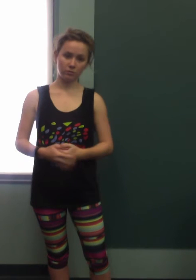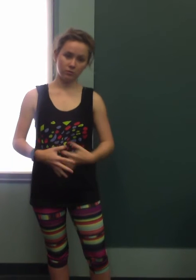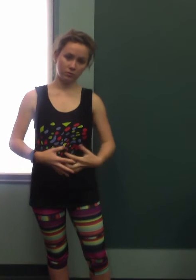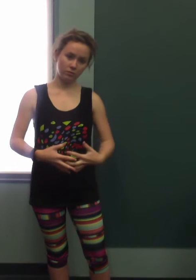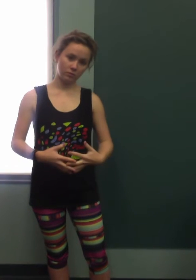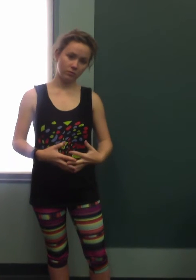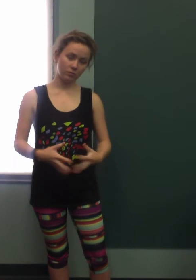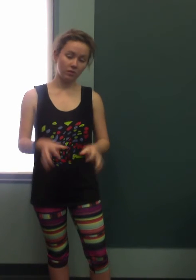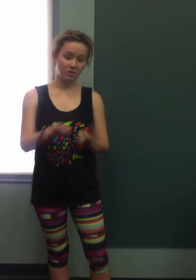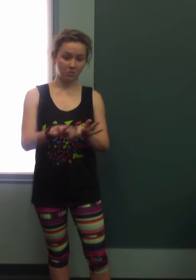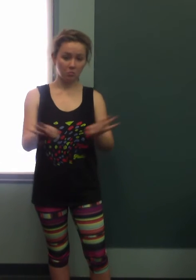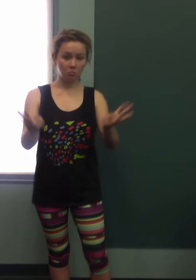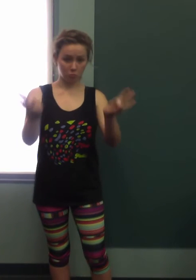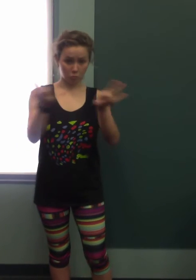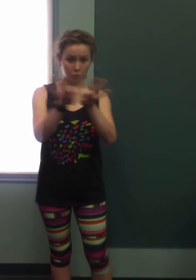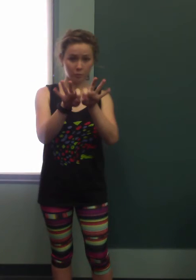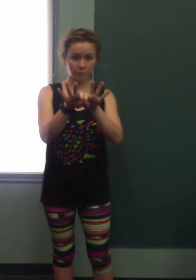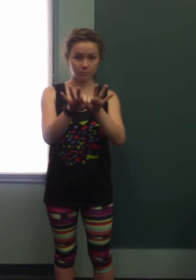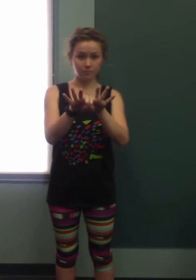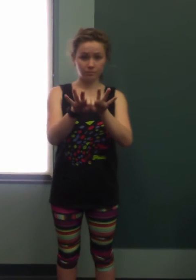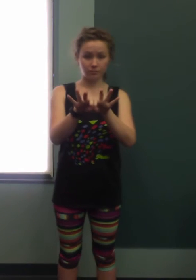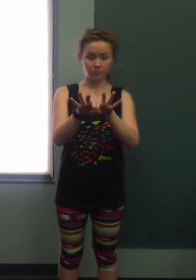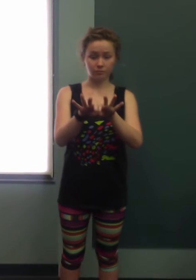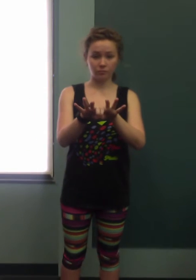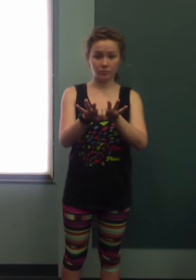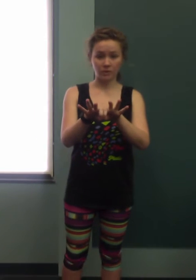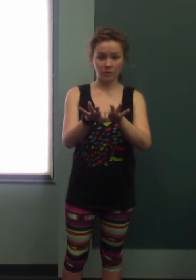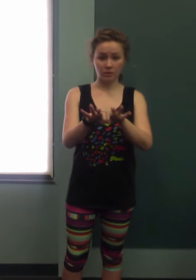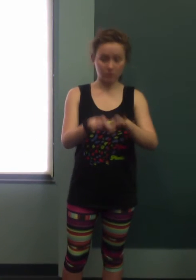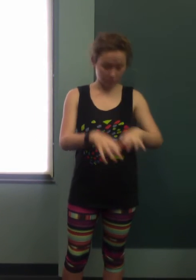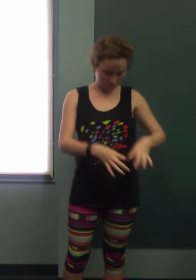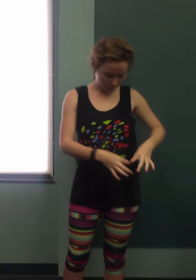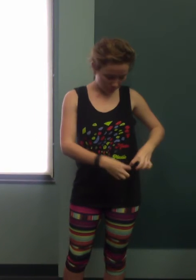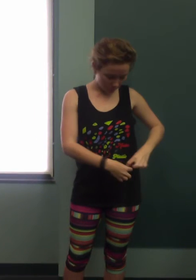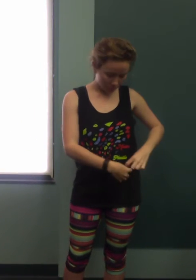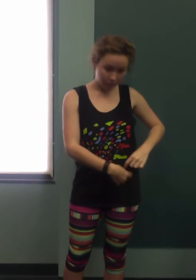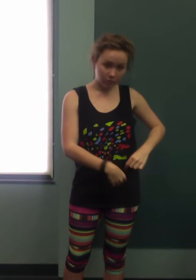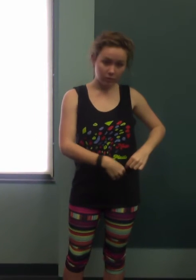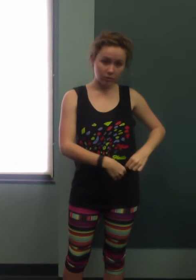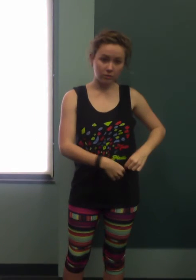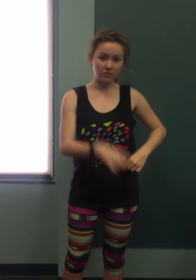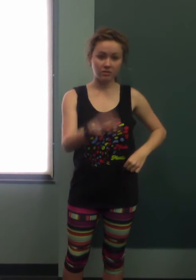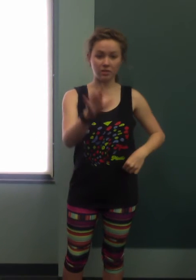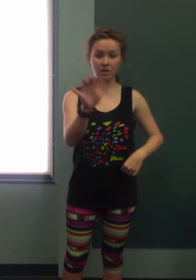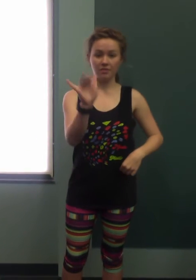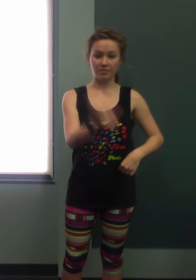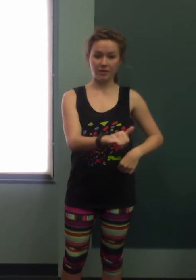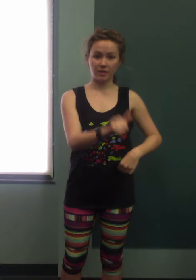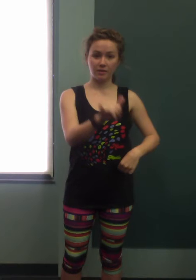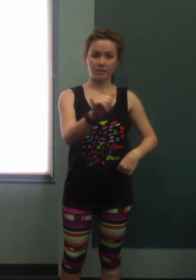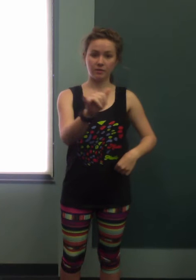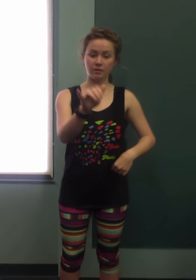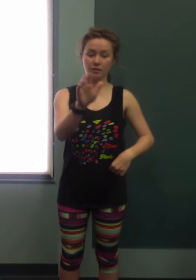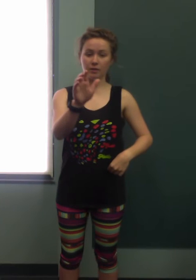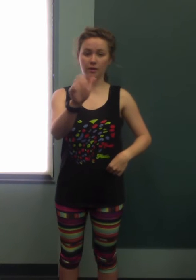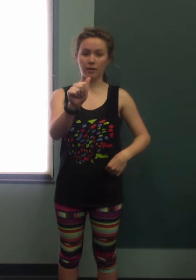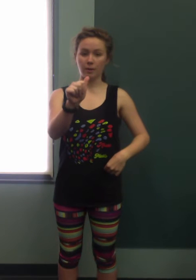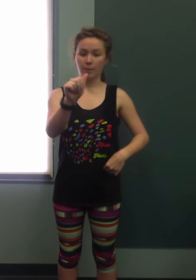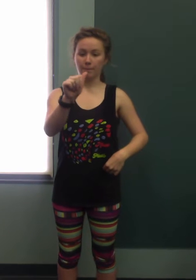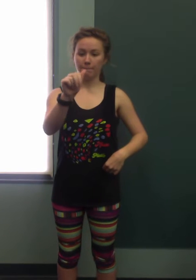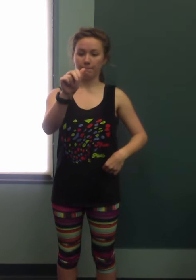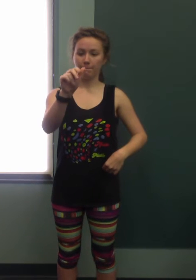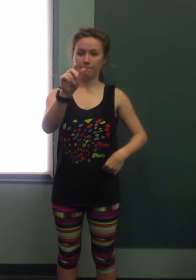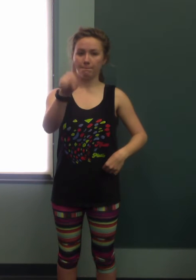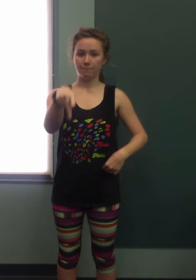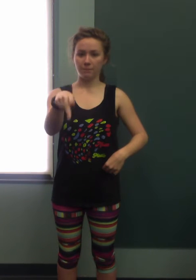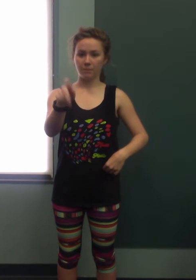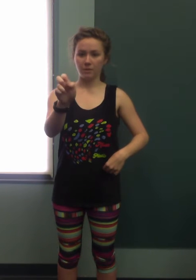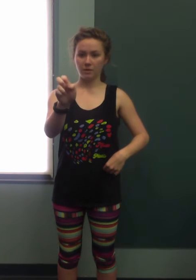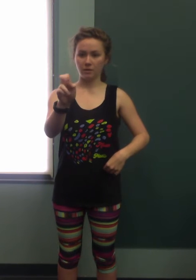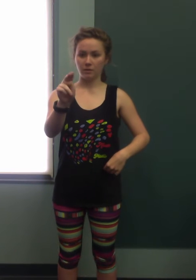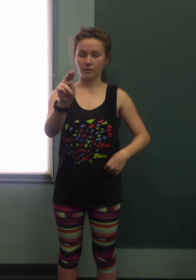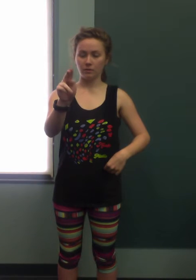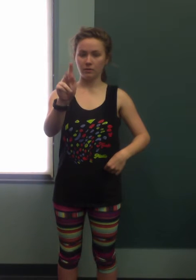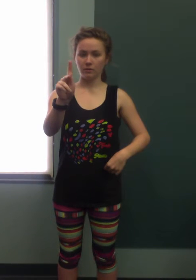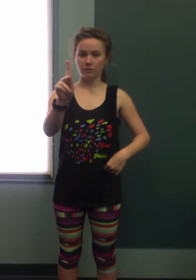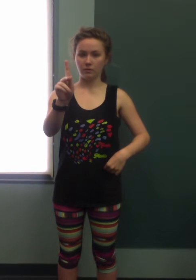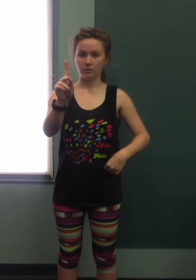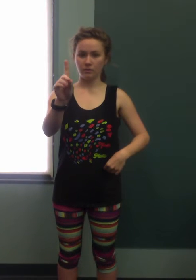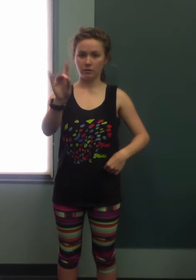have there. This is one thing that I didn't mention. This is the appendix. The appendix is actually a vestigial structure. It has a bunch of